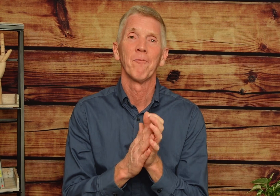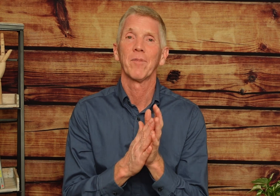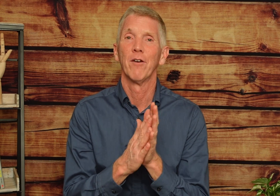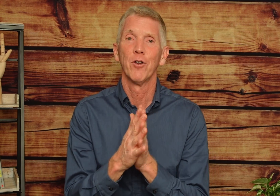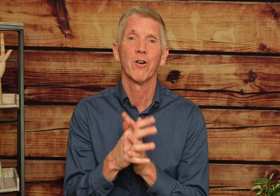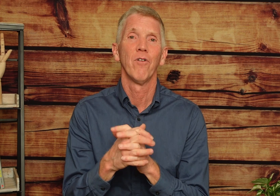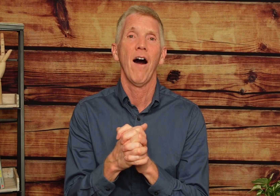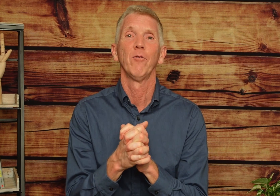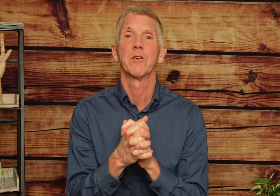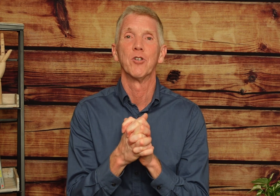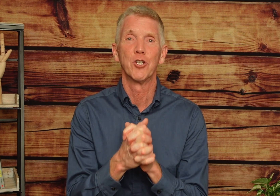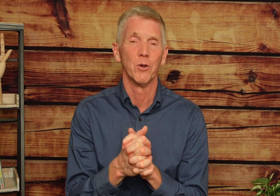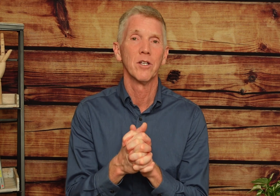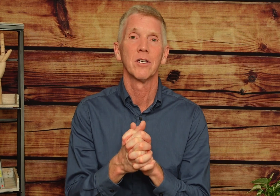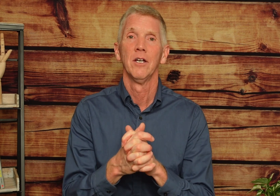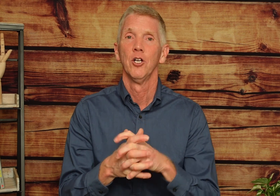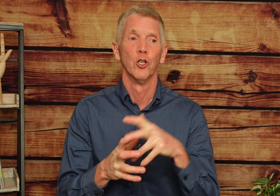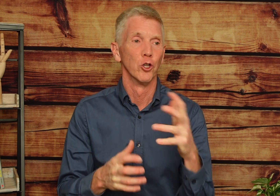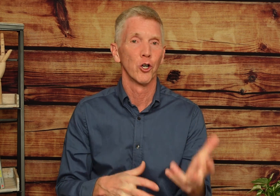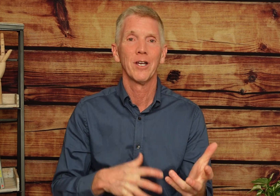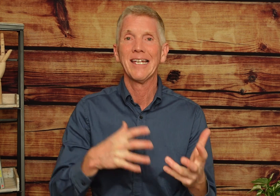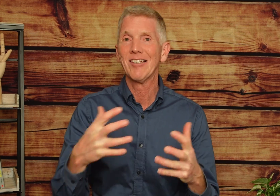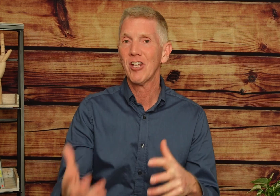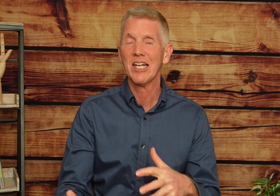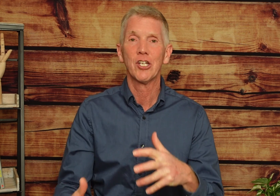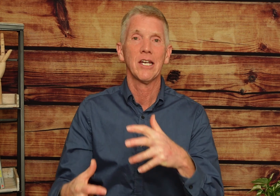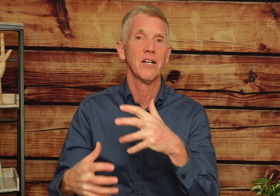If you're involved with some students, learning, teaching, or in